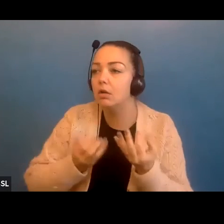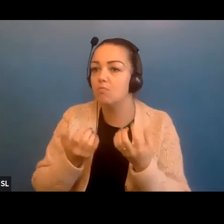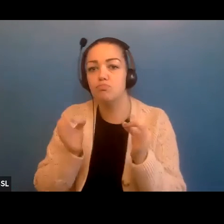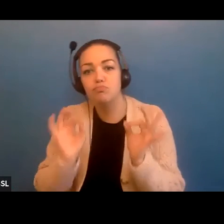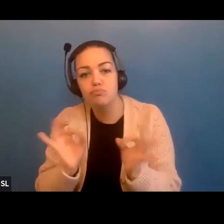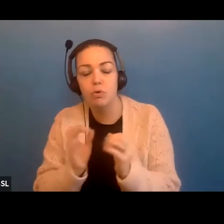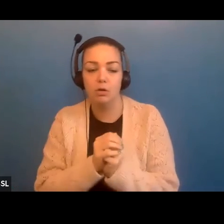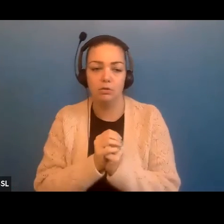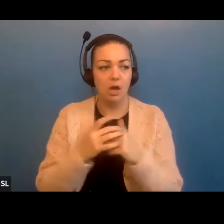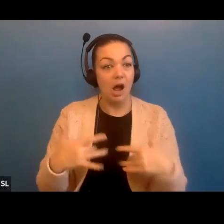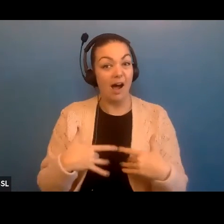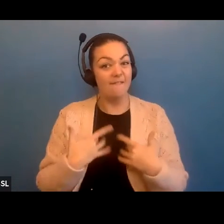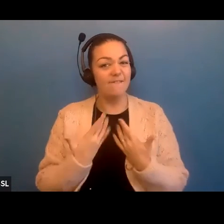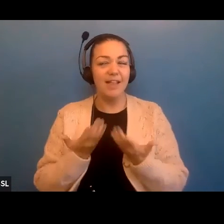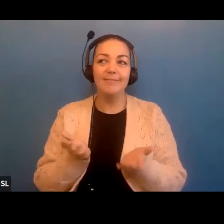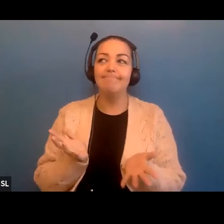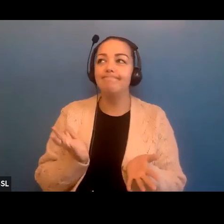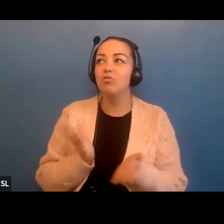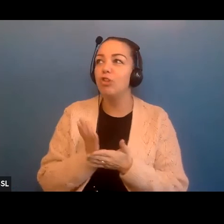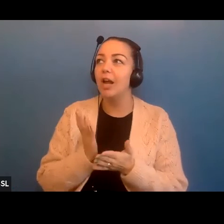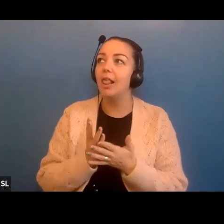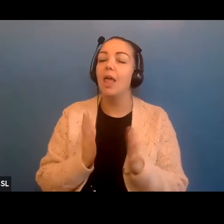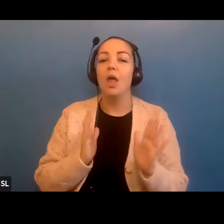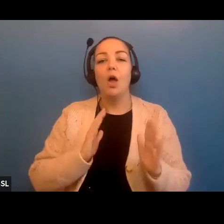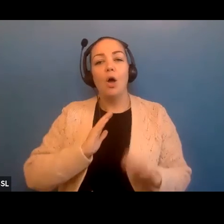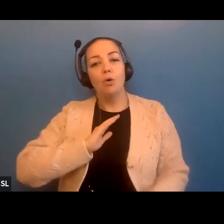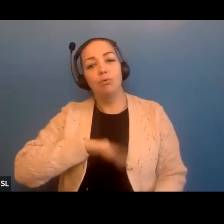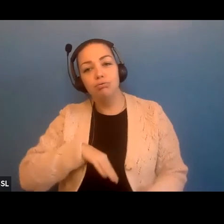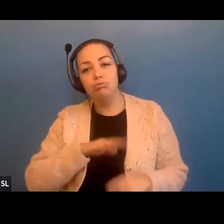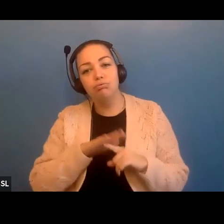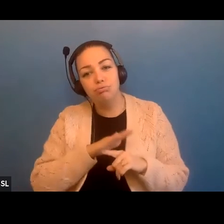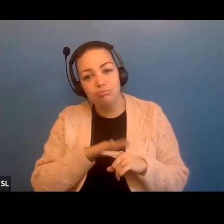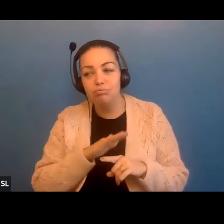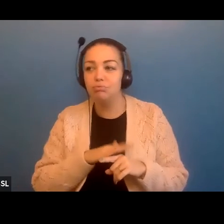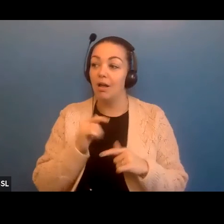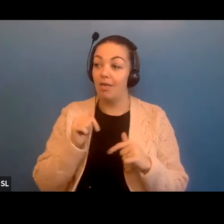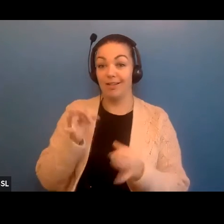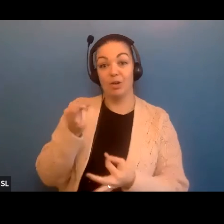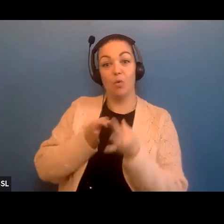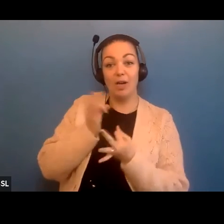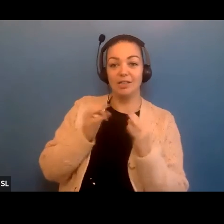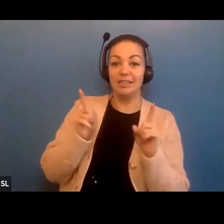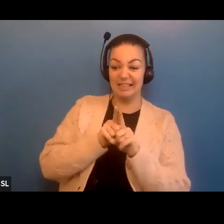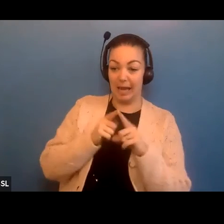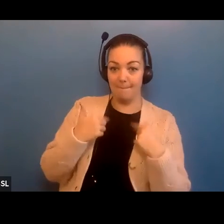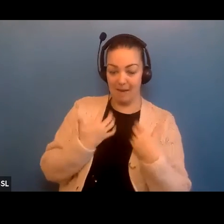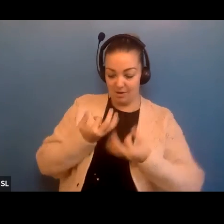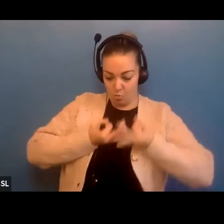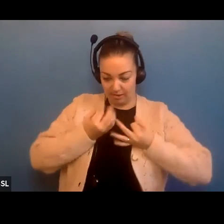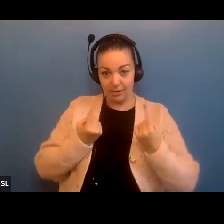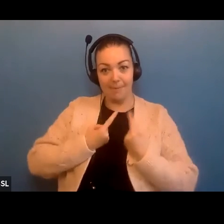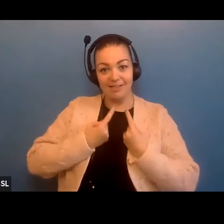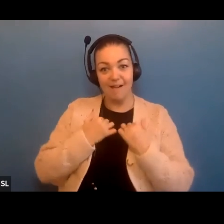ones where you feel kind of assured or reassured, that because a lot of the questions that are being asked are questions we ask ourselves, and